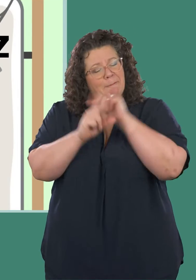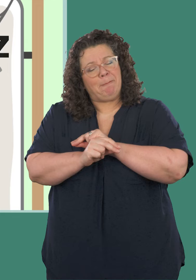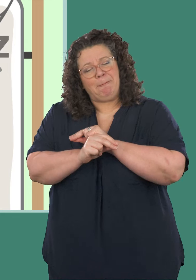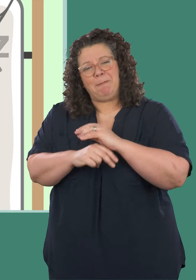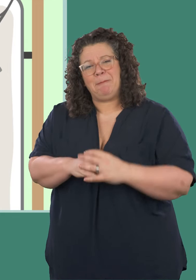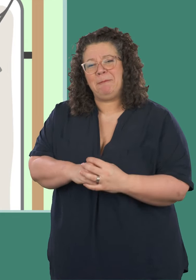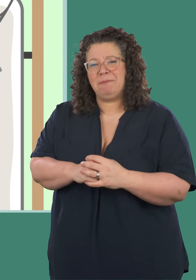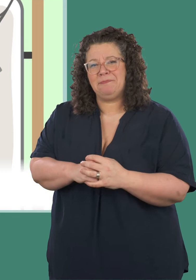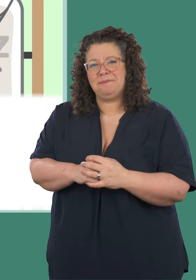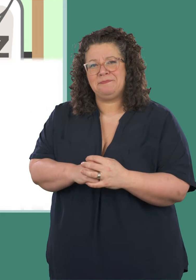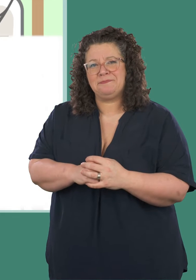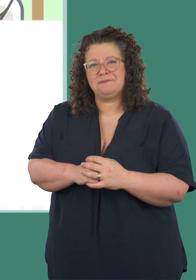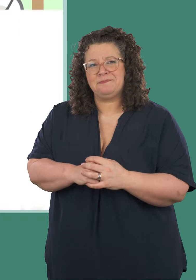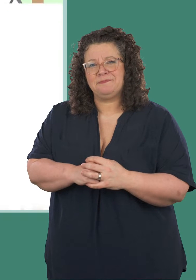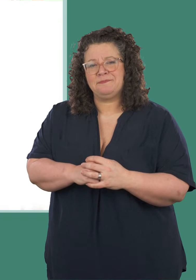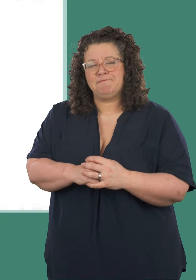sleeping.